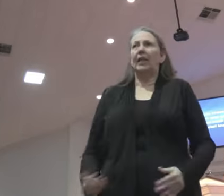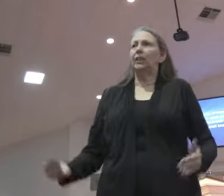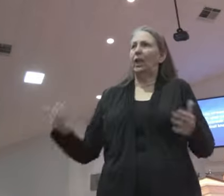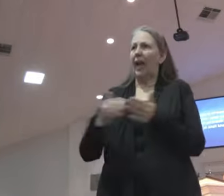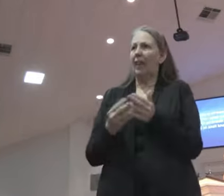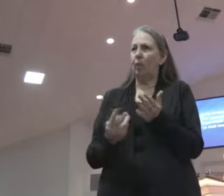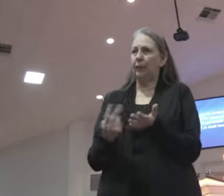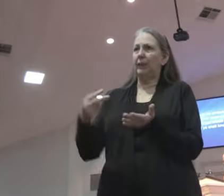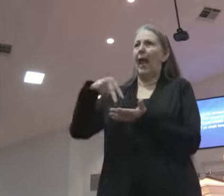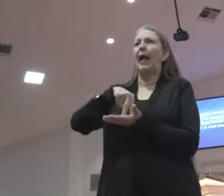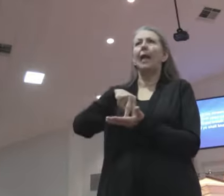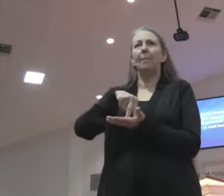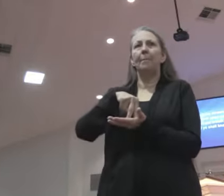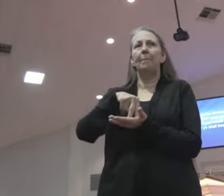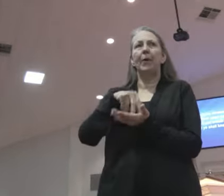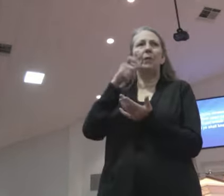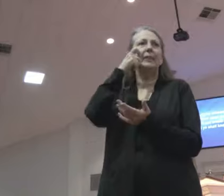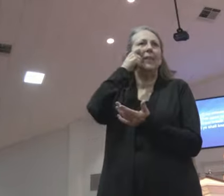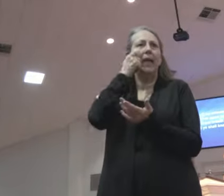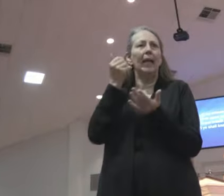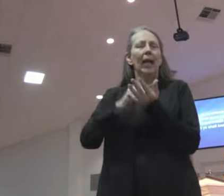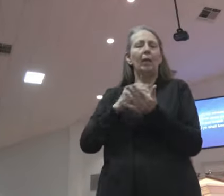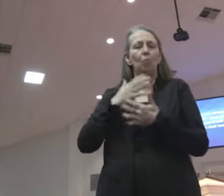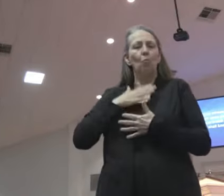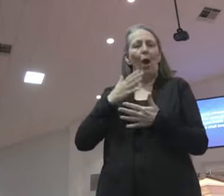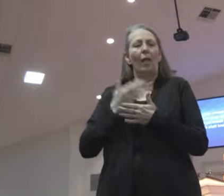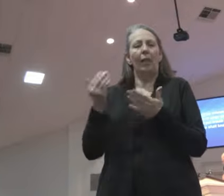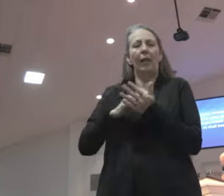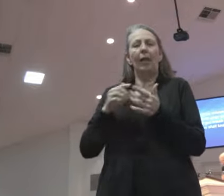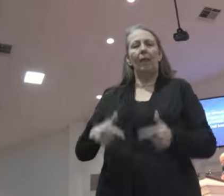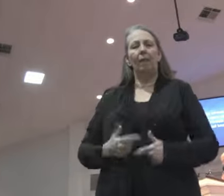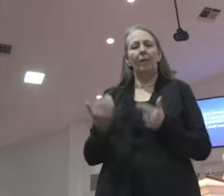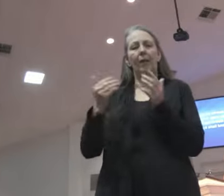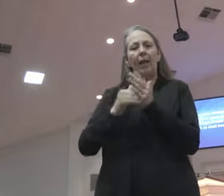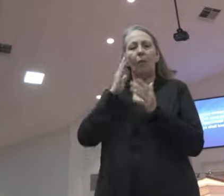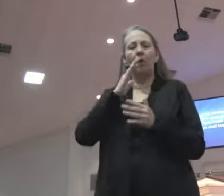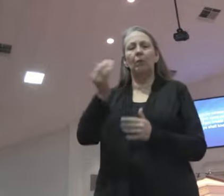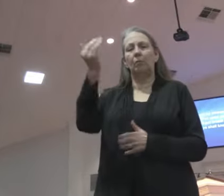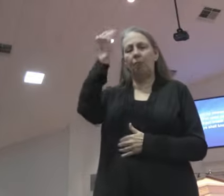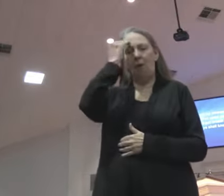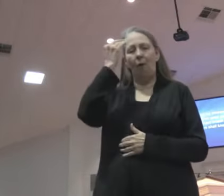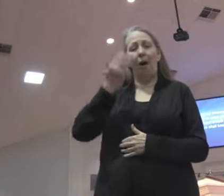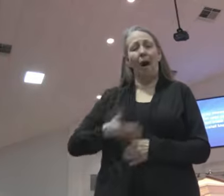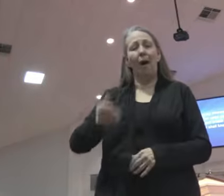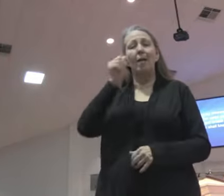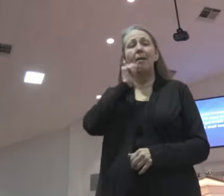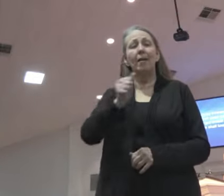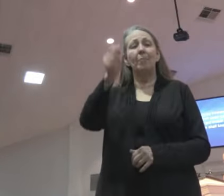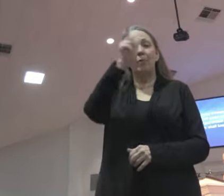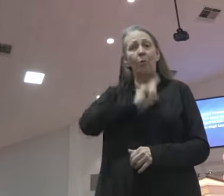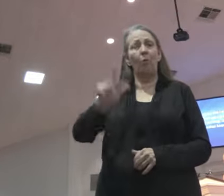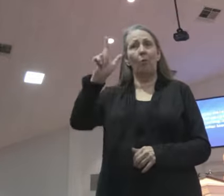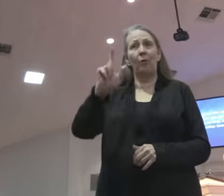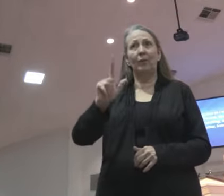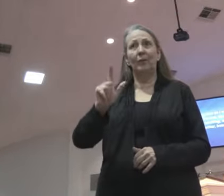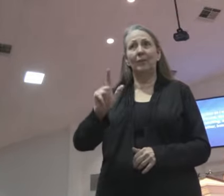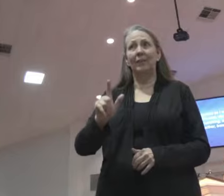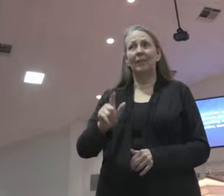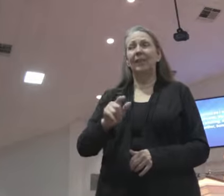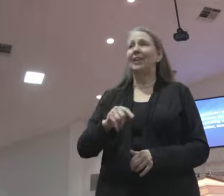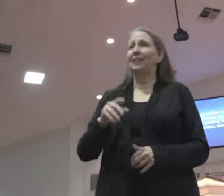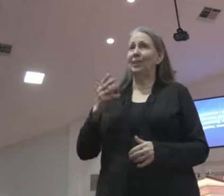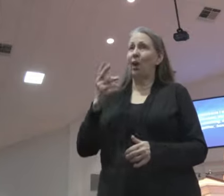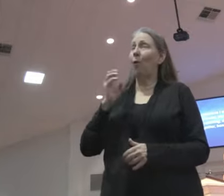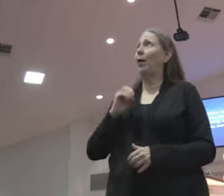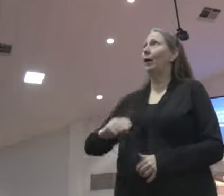you, and cover you with skin, and put breath in you, and you shall live, and you shall know that I am the Lord. So I